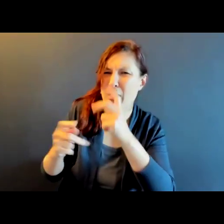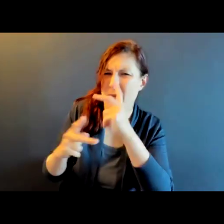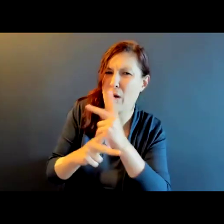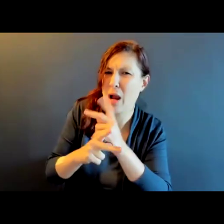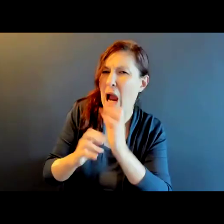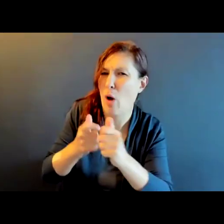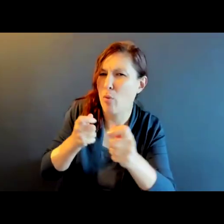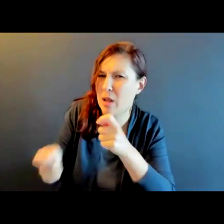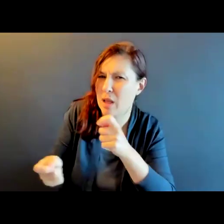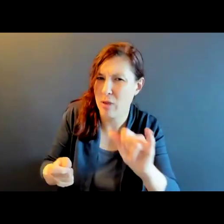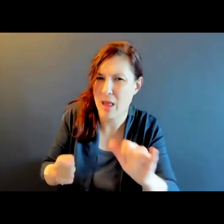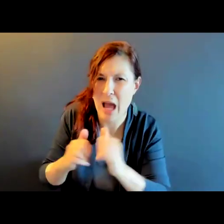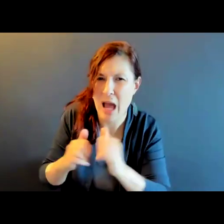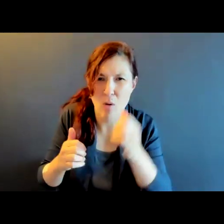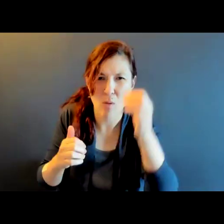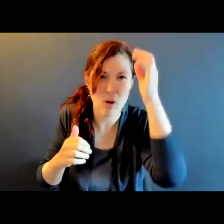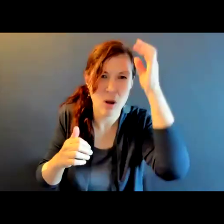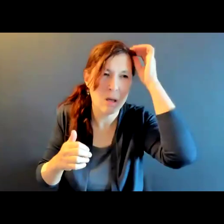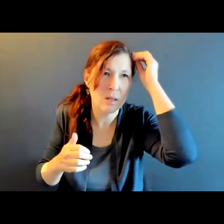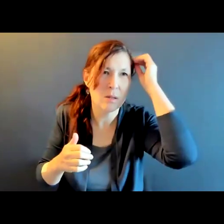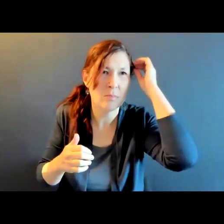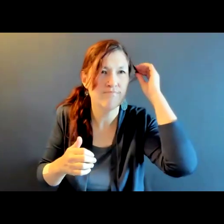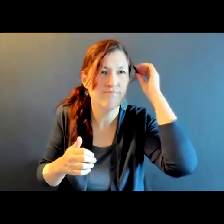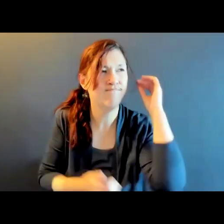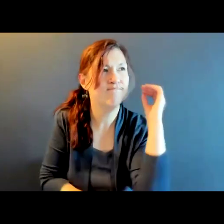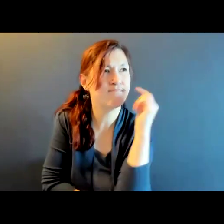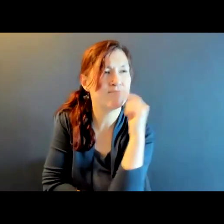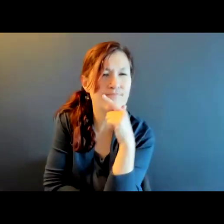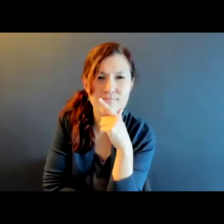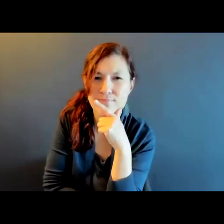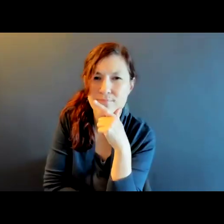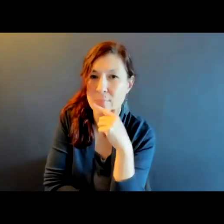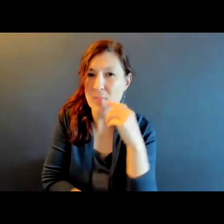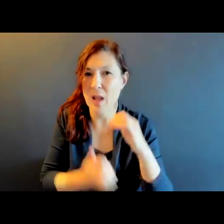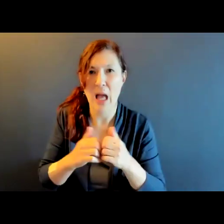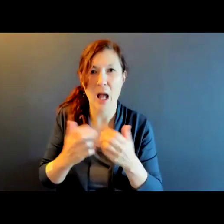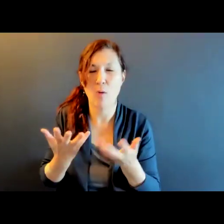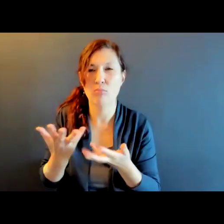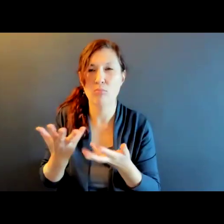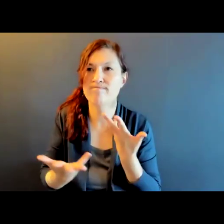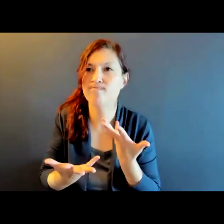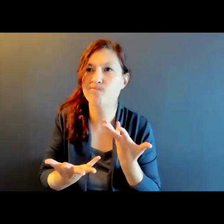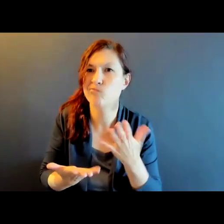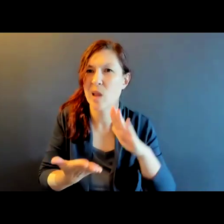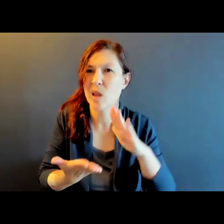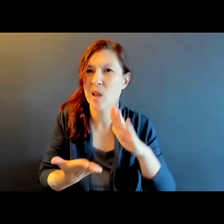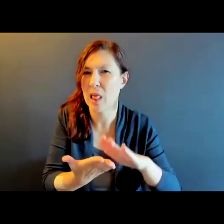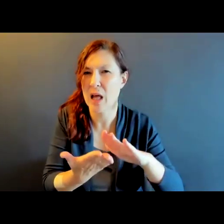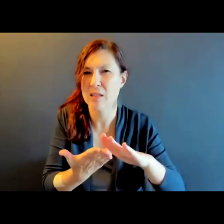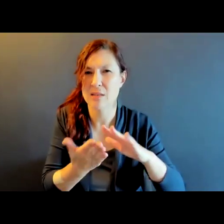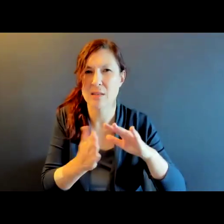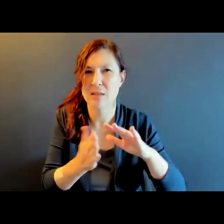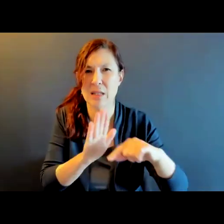or at the very least, abate or lessen the negative